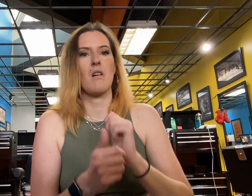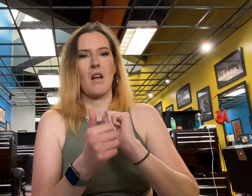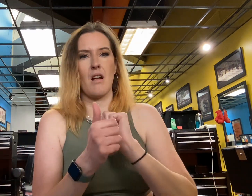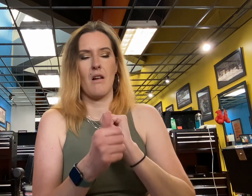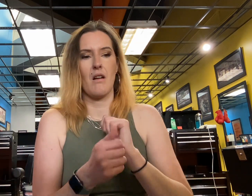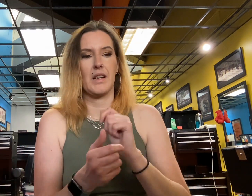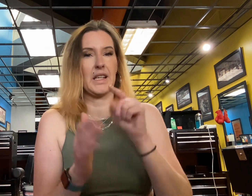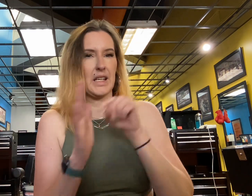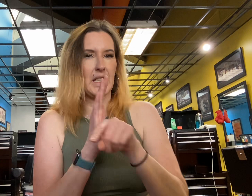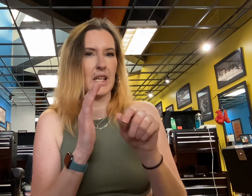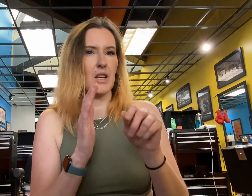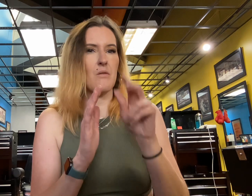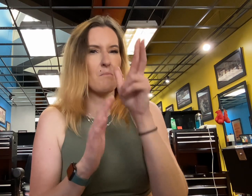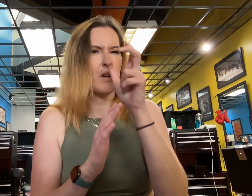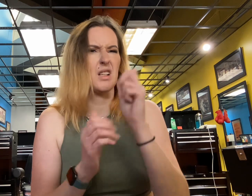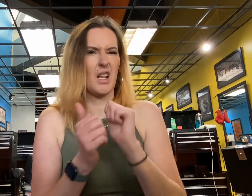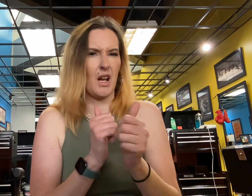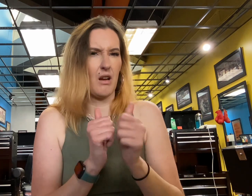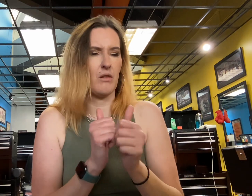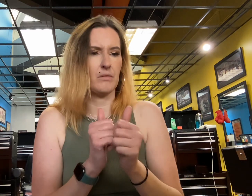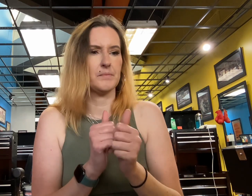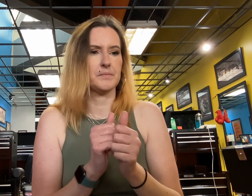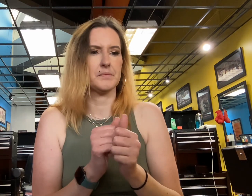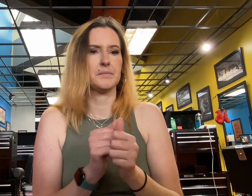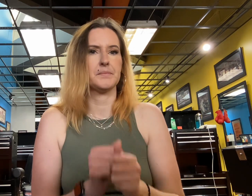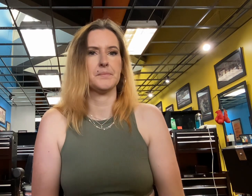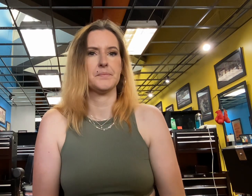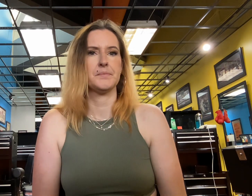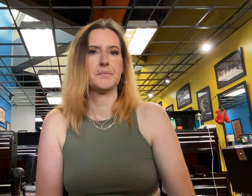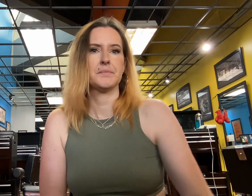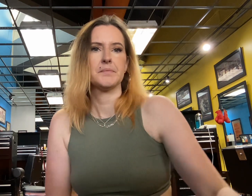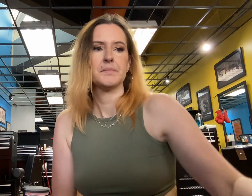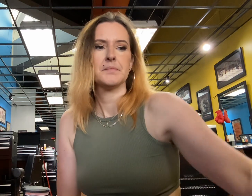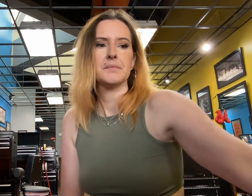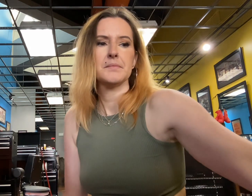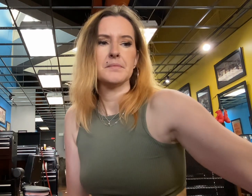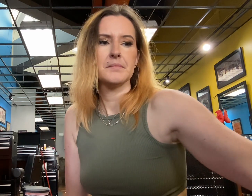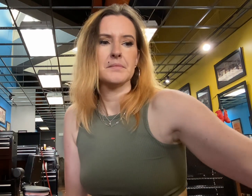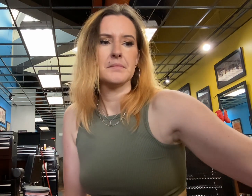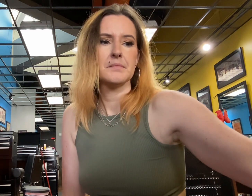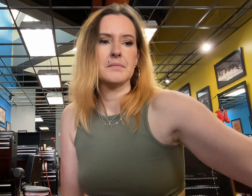They don't sting or bite. Yeah, Kim, they don't sting or bite, so there's nothing to be afraid of.